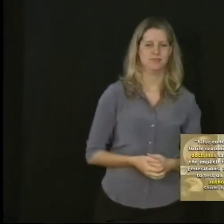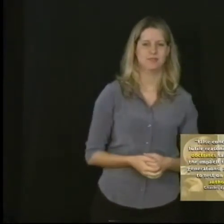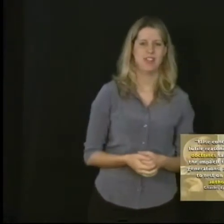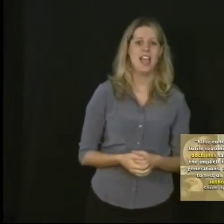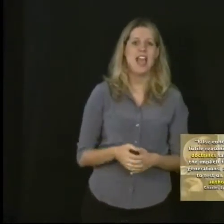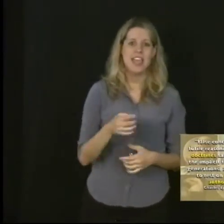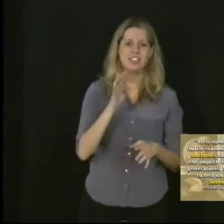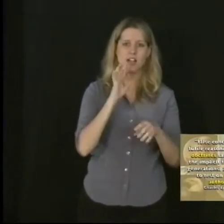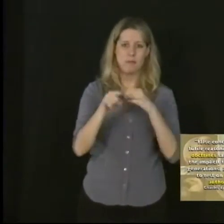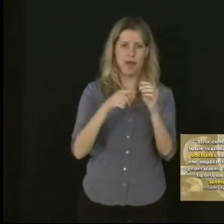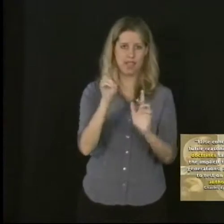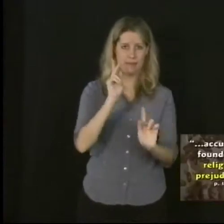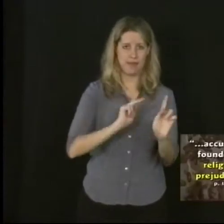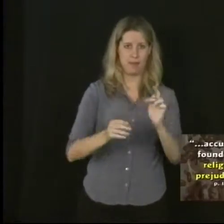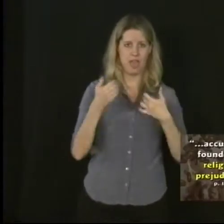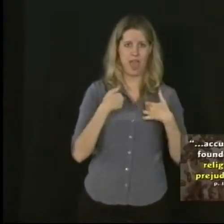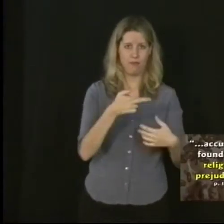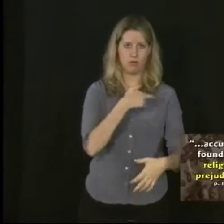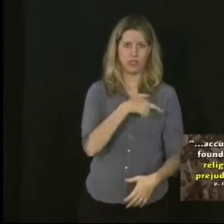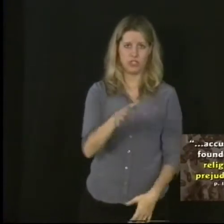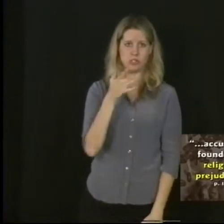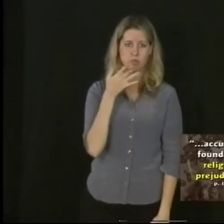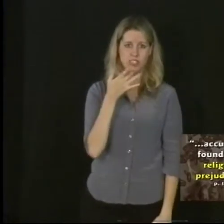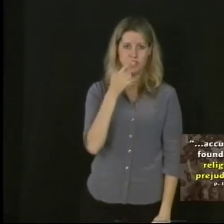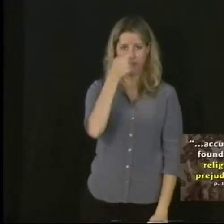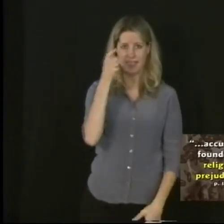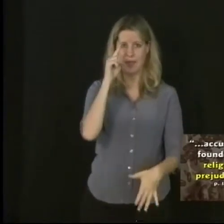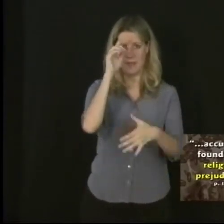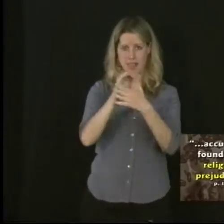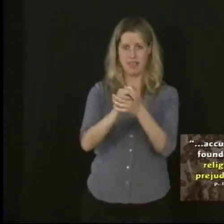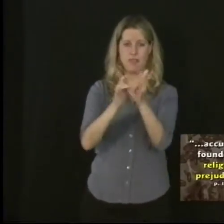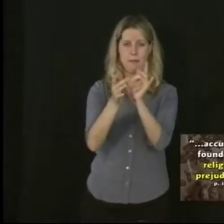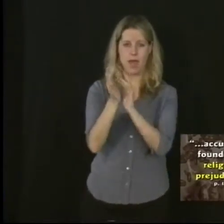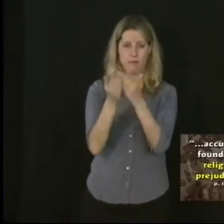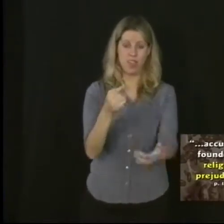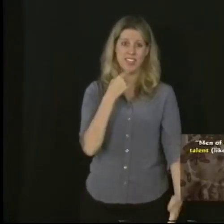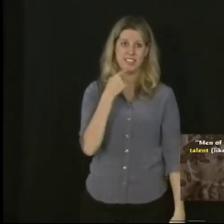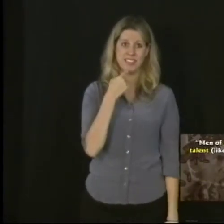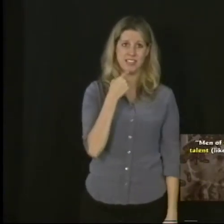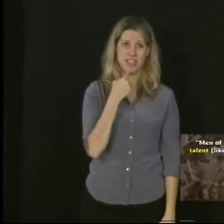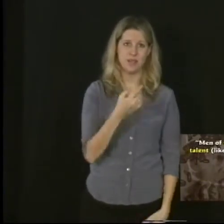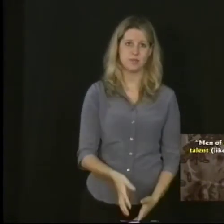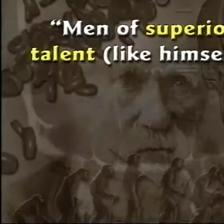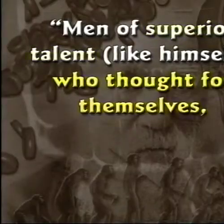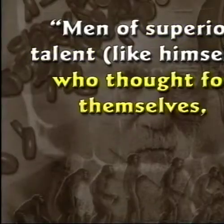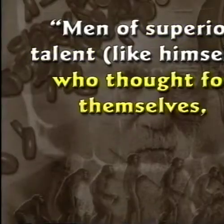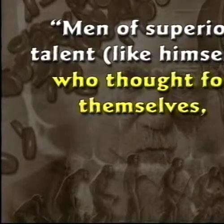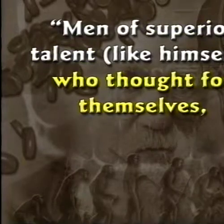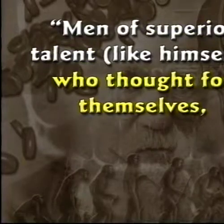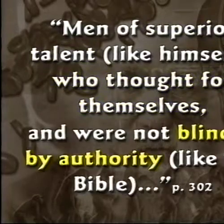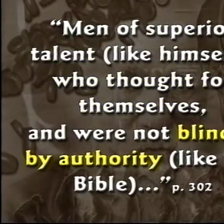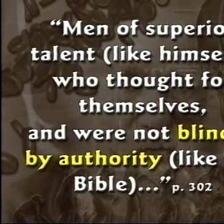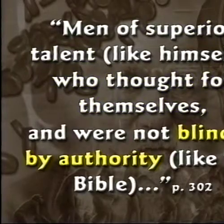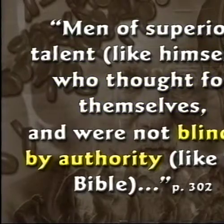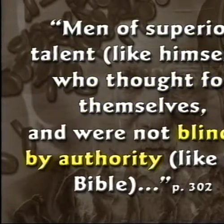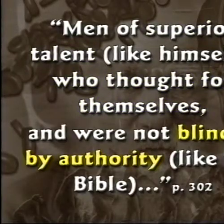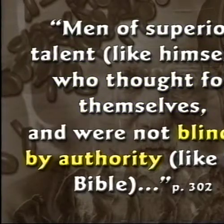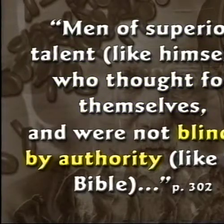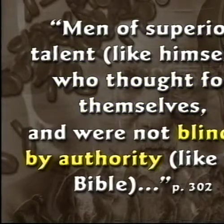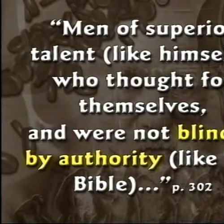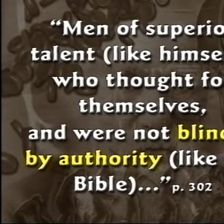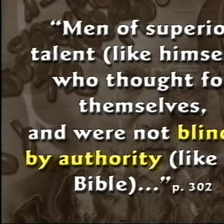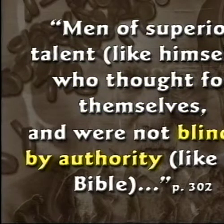He talked about those people who have religious prejudices because they believe the Bible. He said, men of superior talent who thought for themselves and were not blinded by